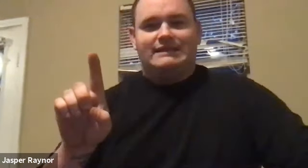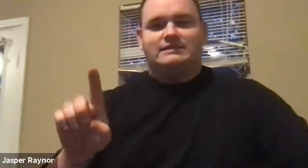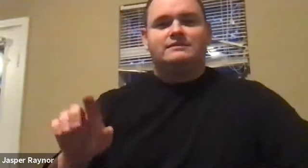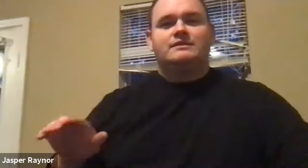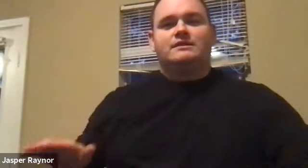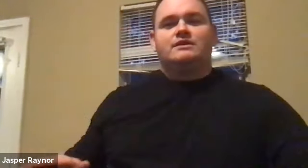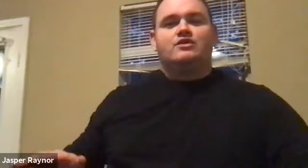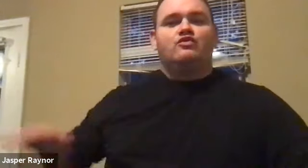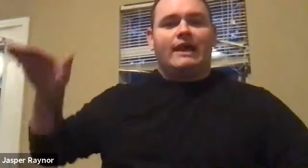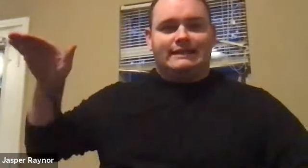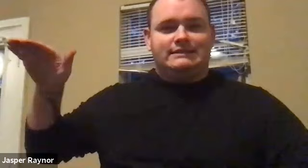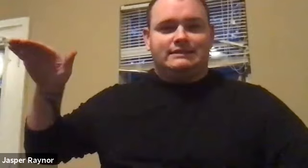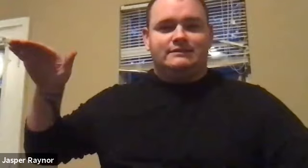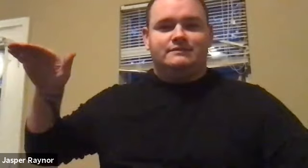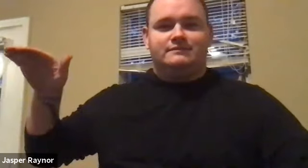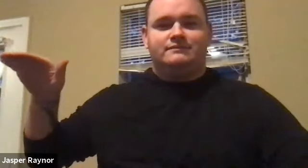Raised. Raised.